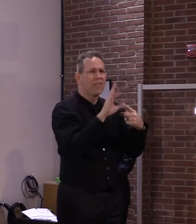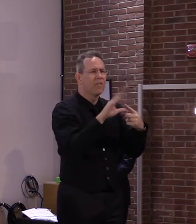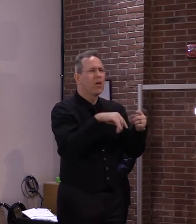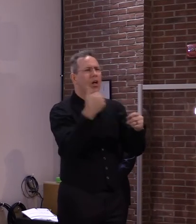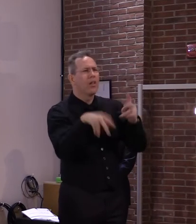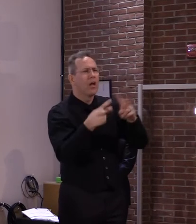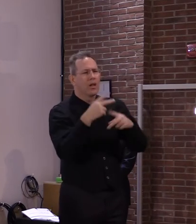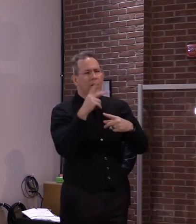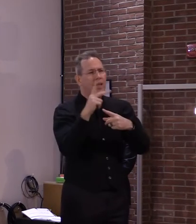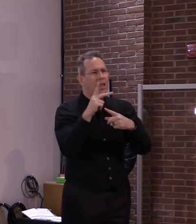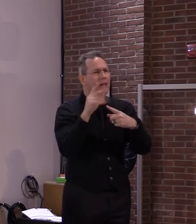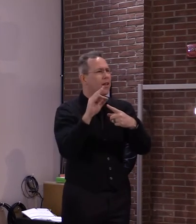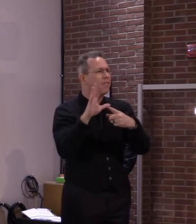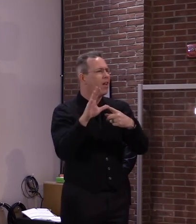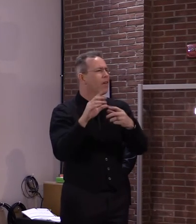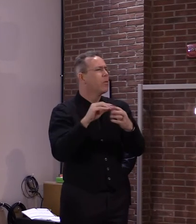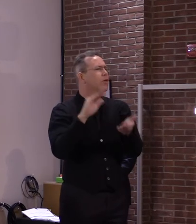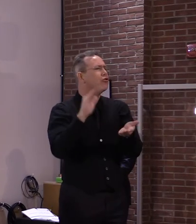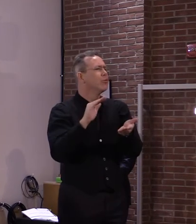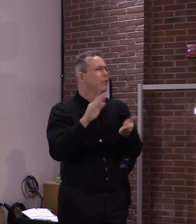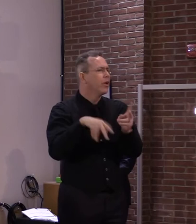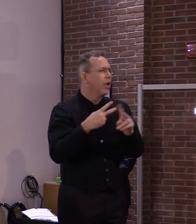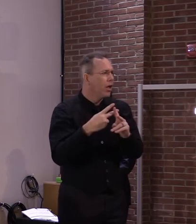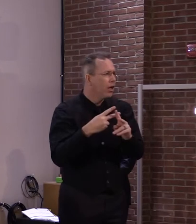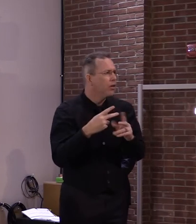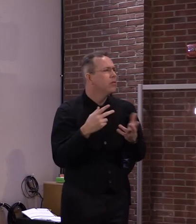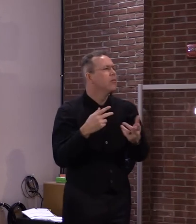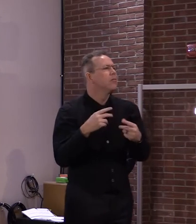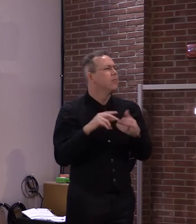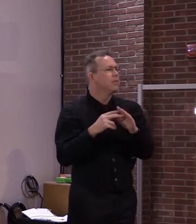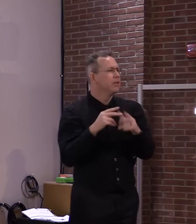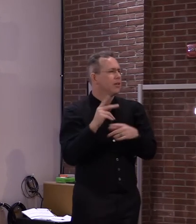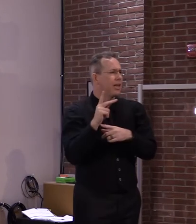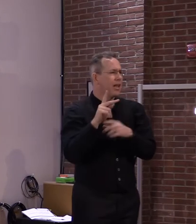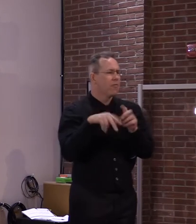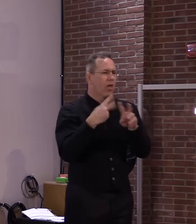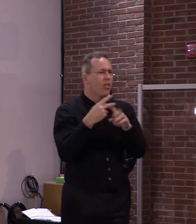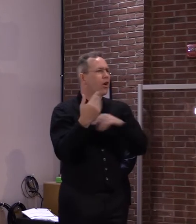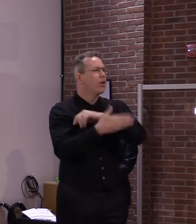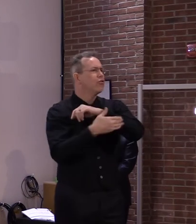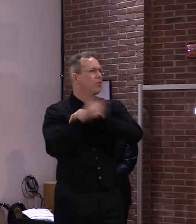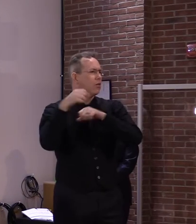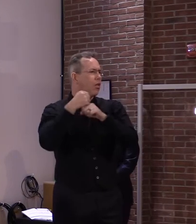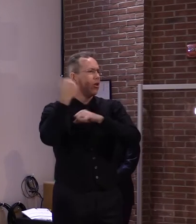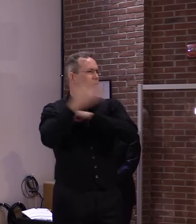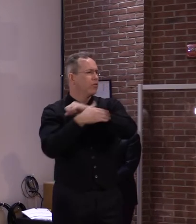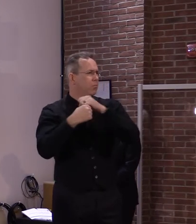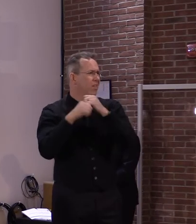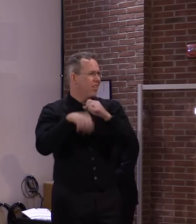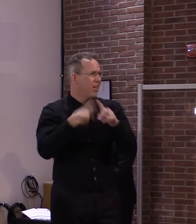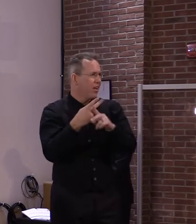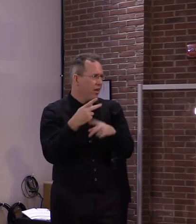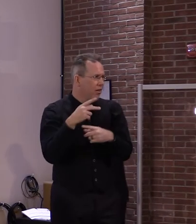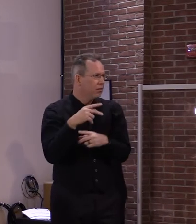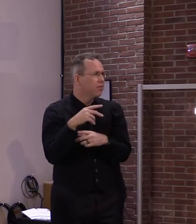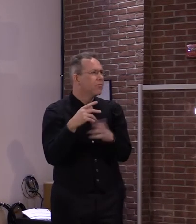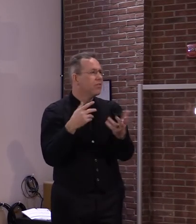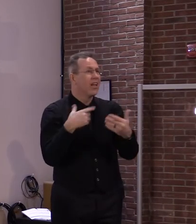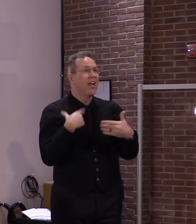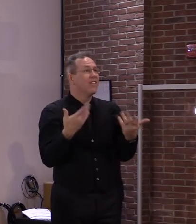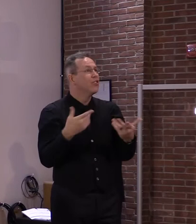produced outside the united states and the united states didn't really gear up its own n95 production to take care of a whole